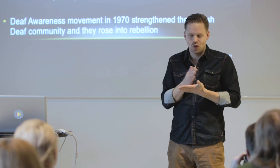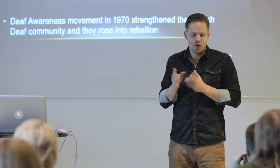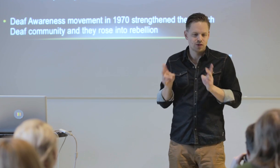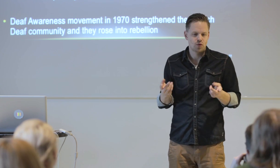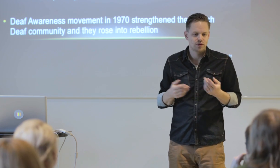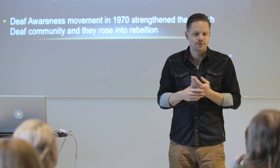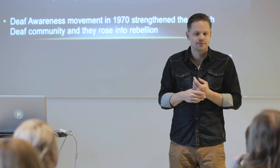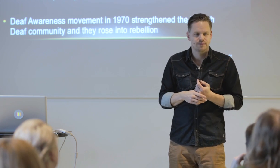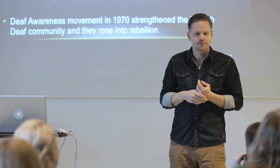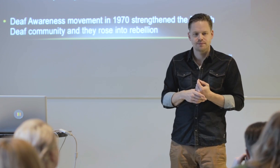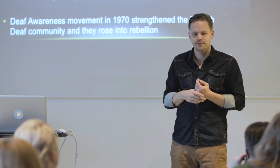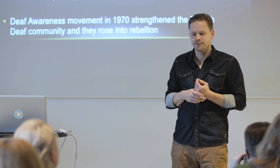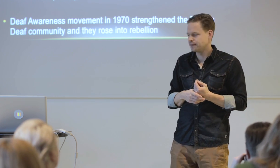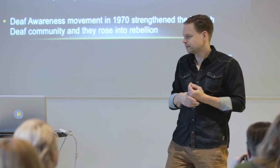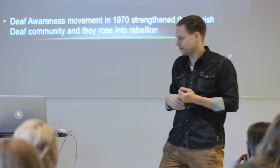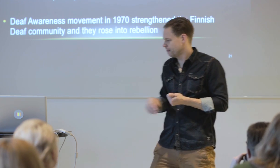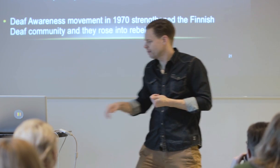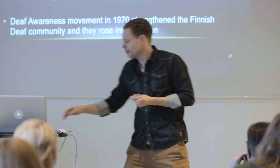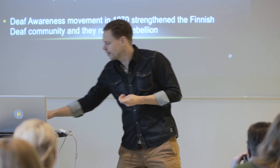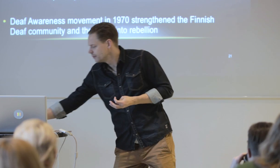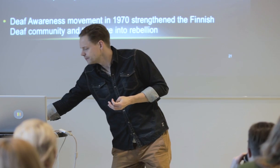we have our own rights as deaf people.